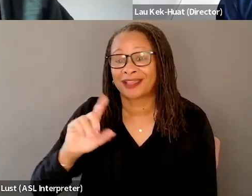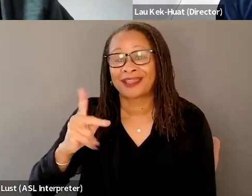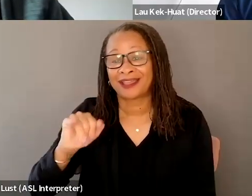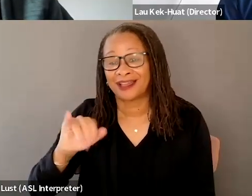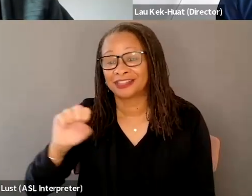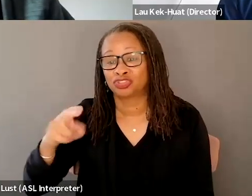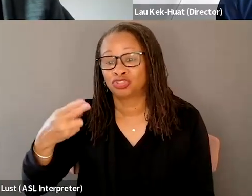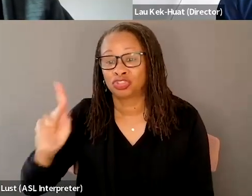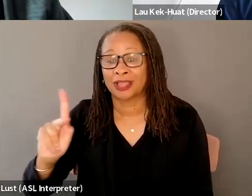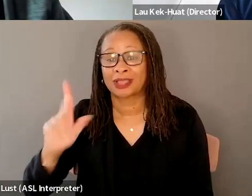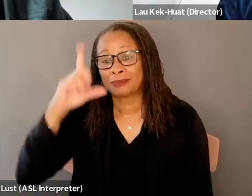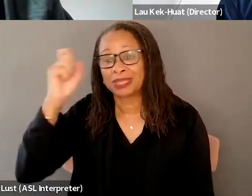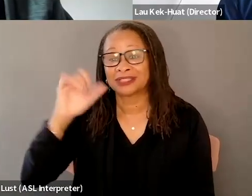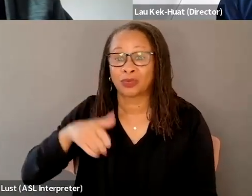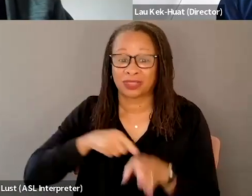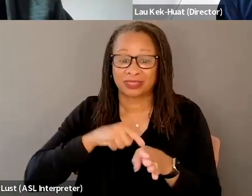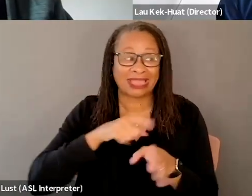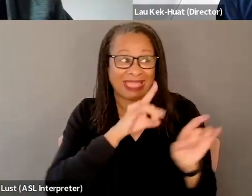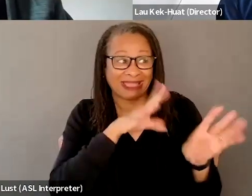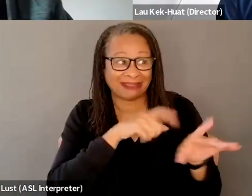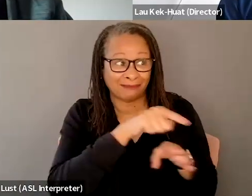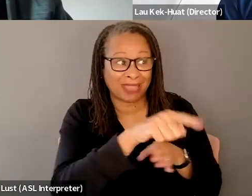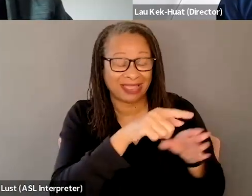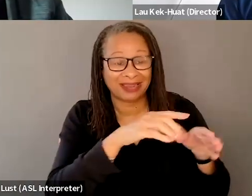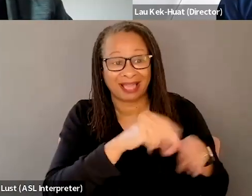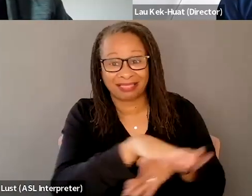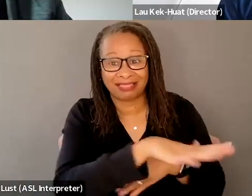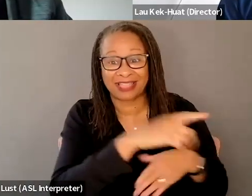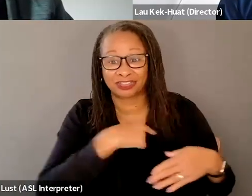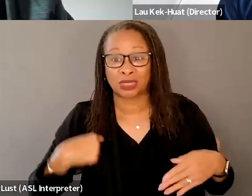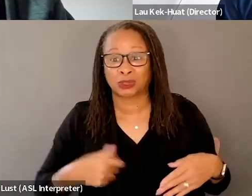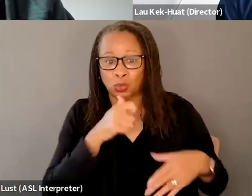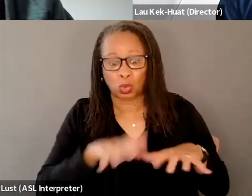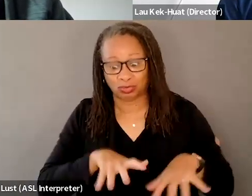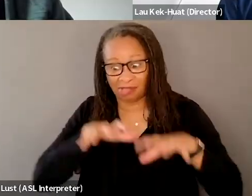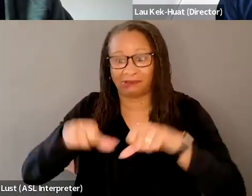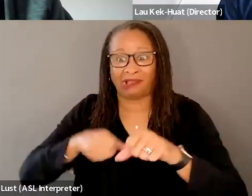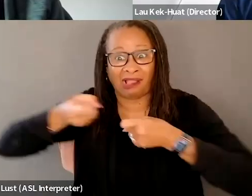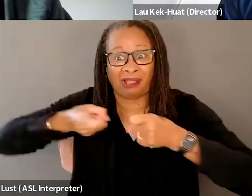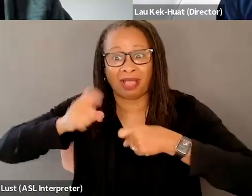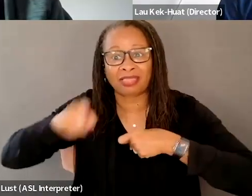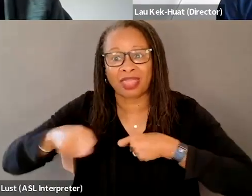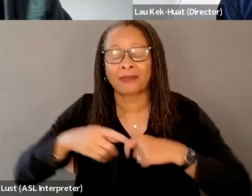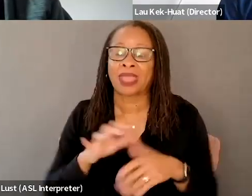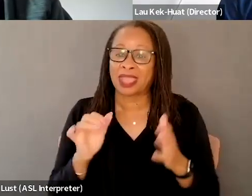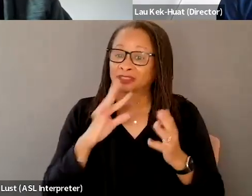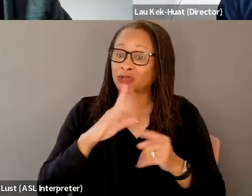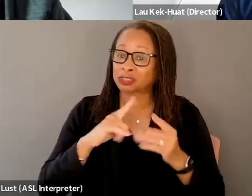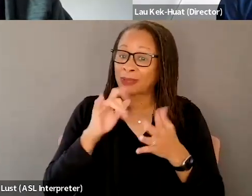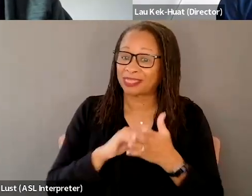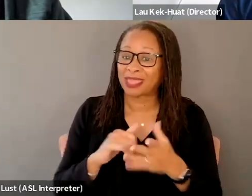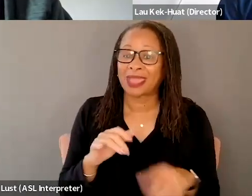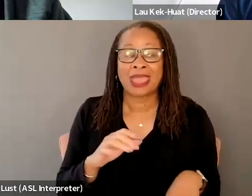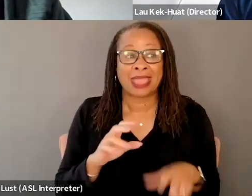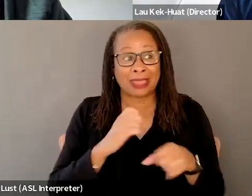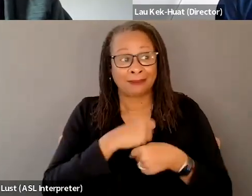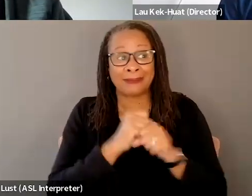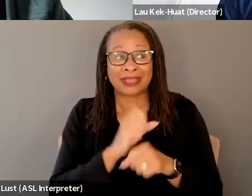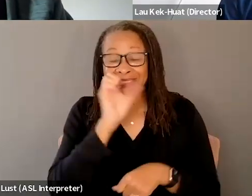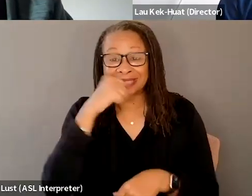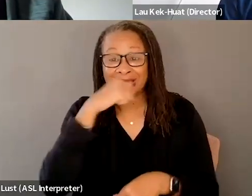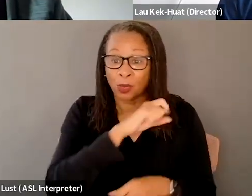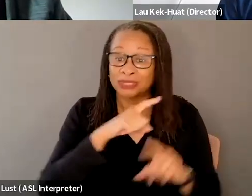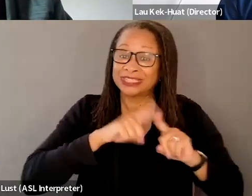who dominated them. And there is a reference to that in the film. And it also makes the Taiwanese different from the Koreans, I